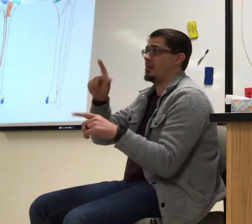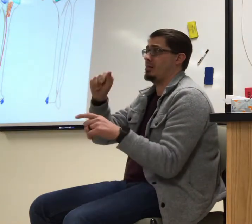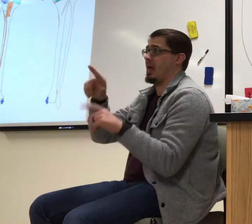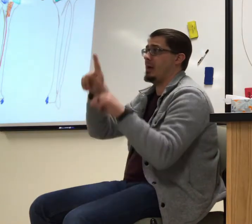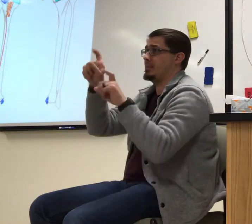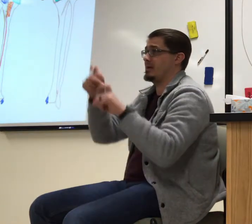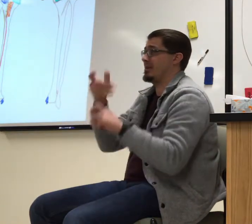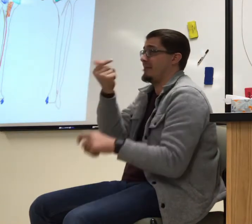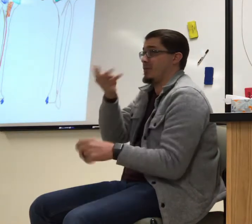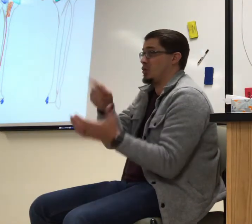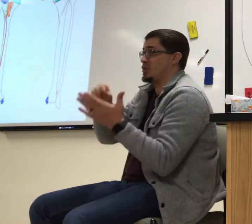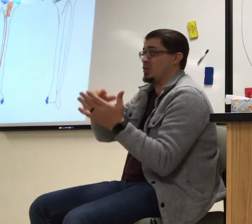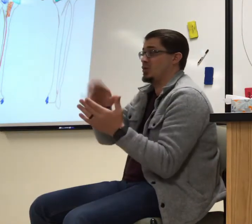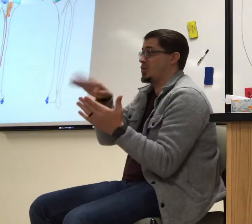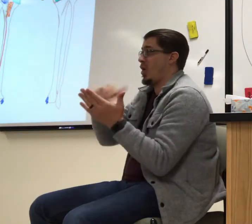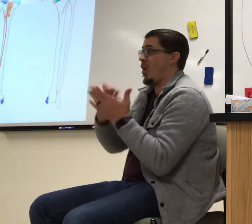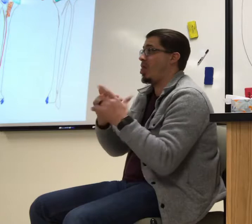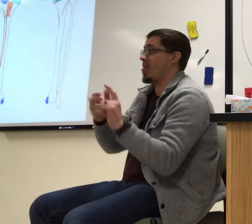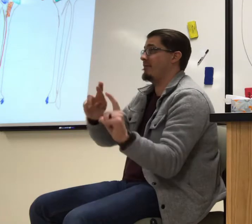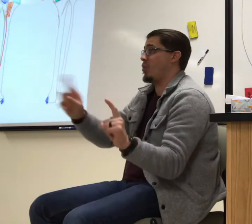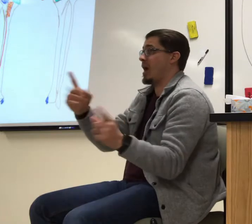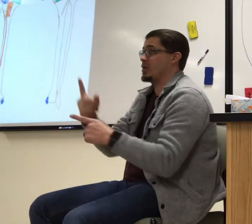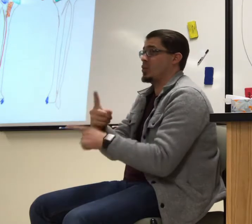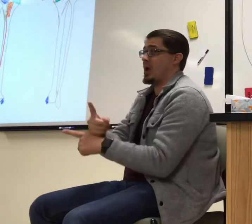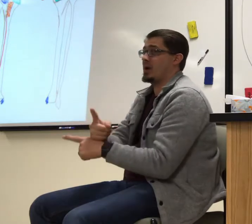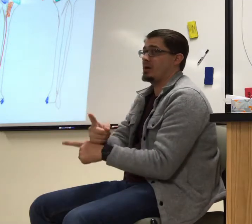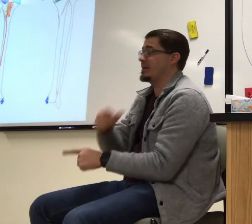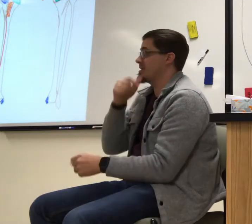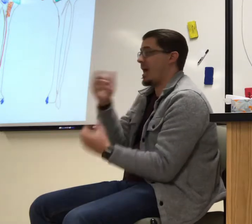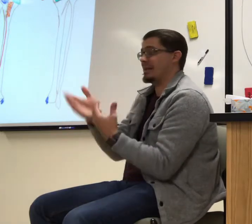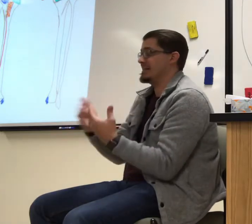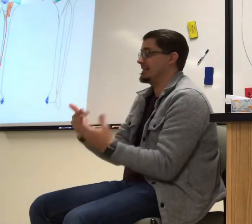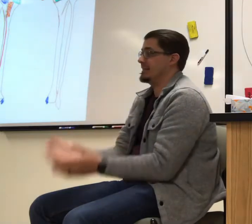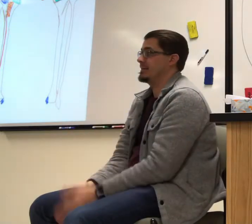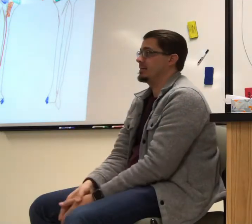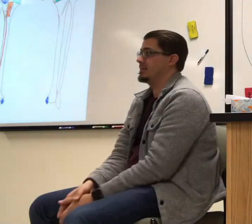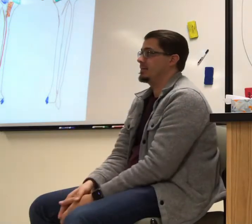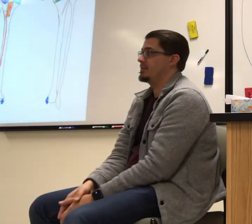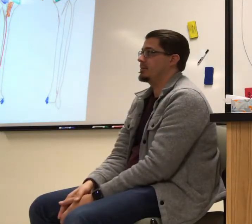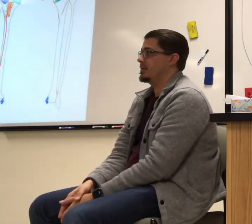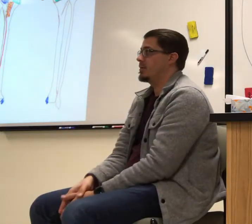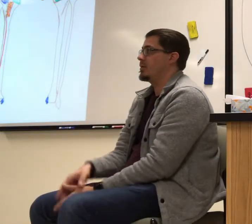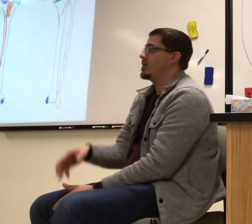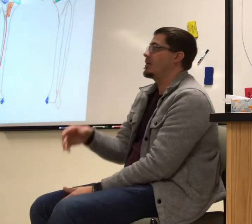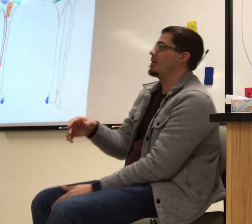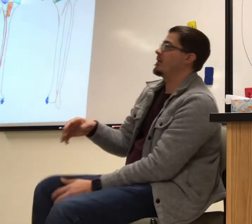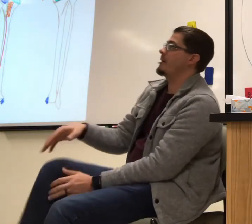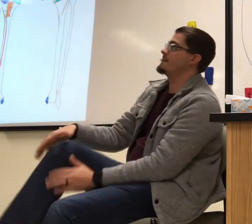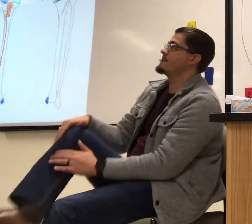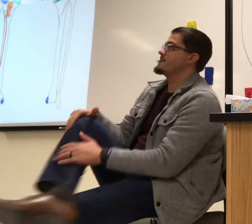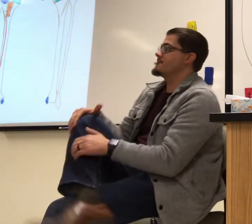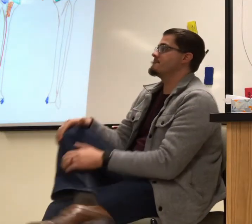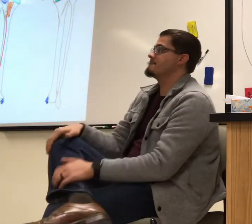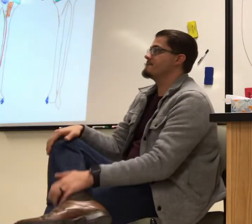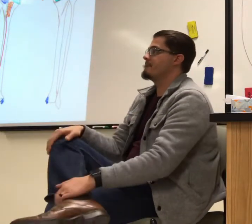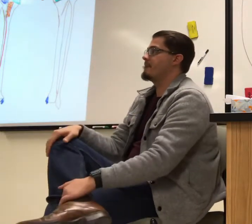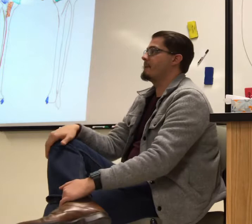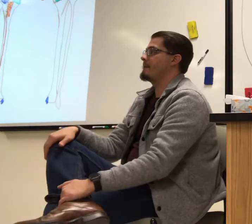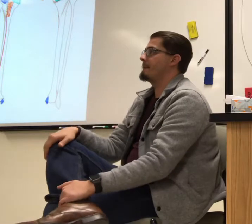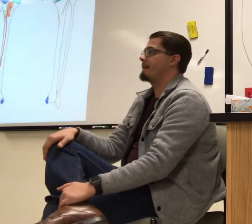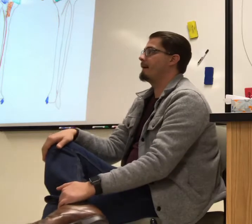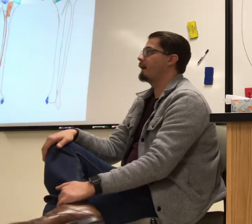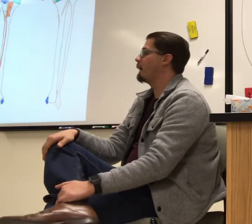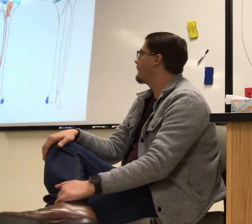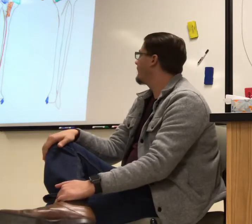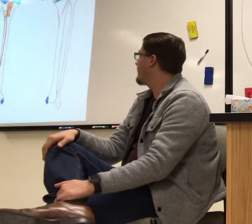very few students got all the left-right things correct. It's not easy, but I understand that. Okay, so I